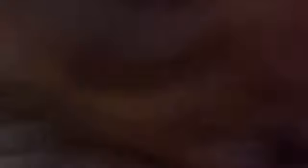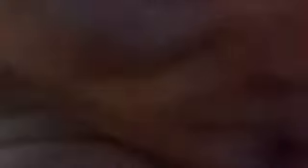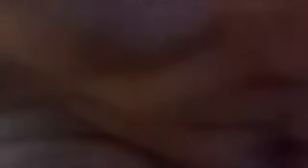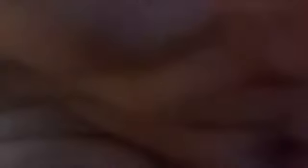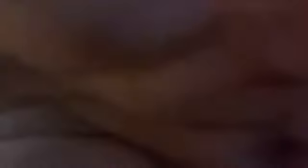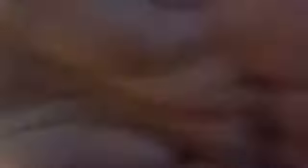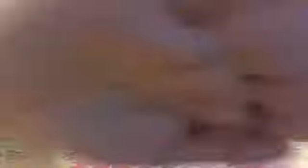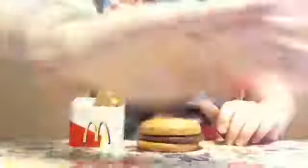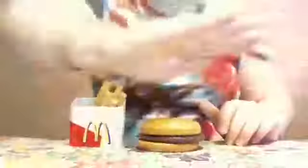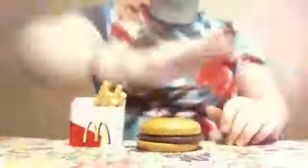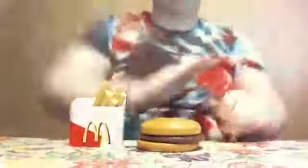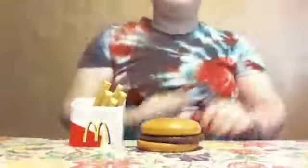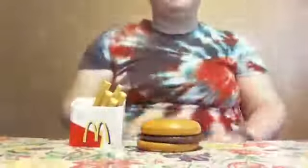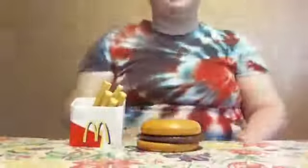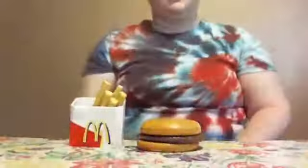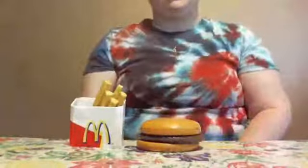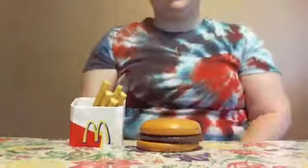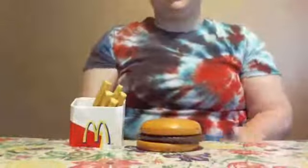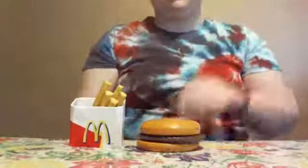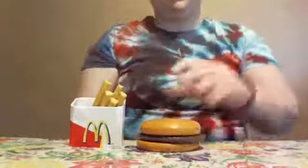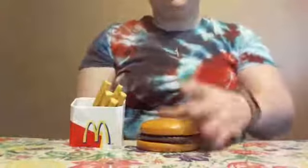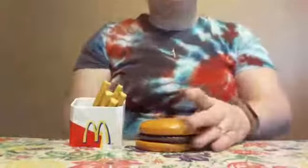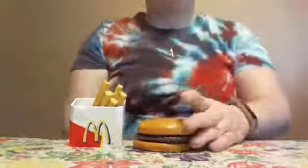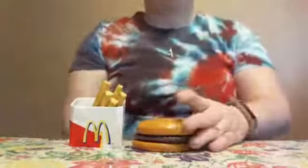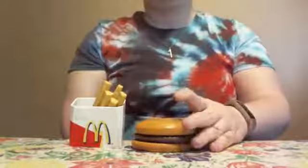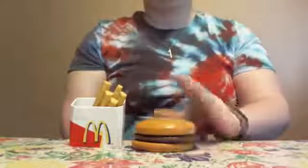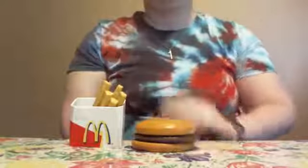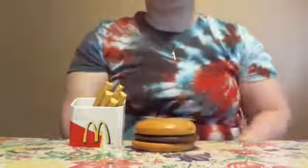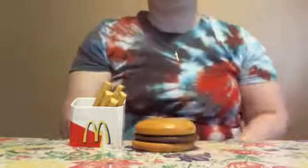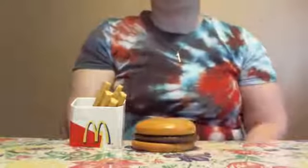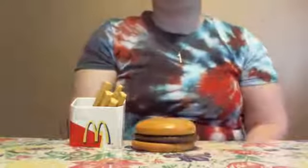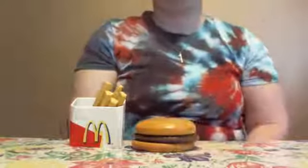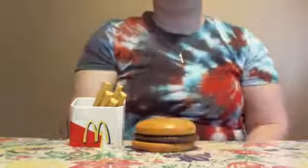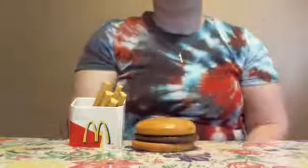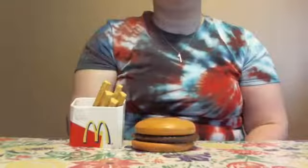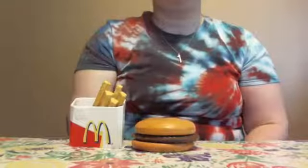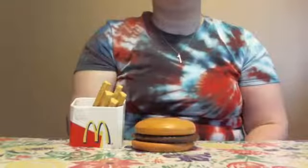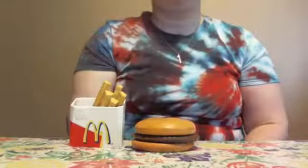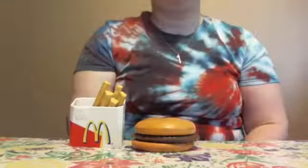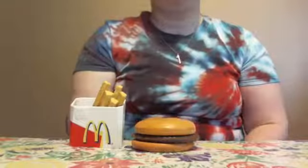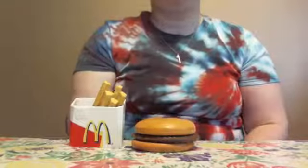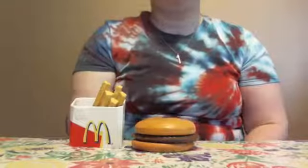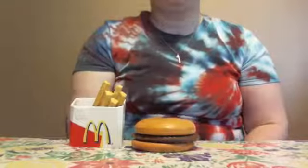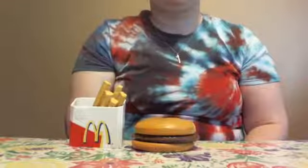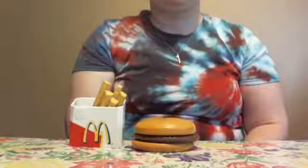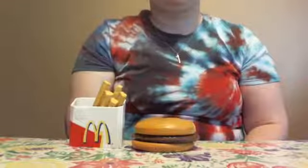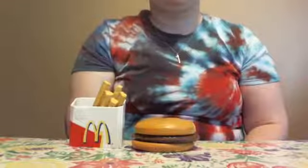Ready? Okay, I'm going to give you a second to guess which one it was.